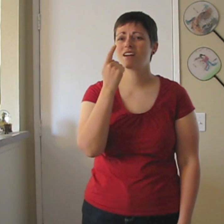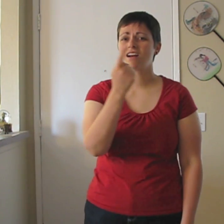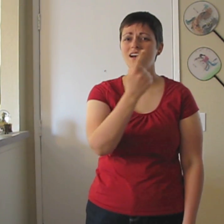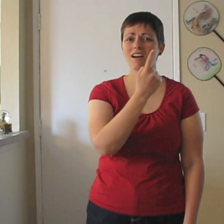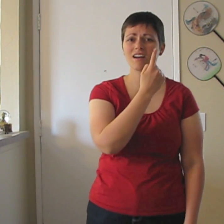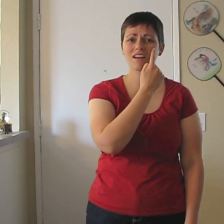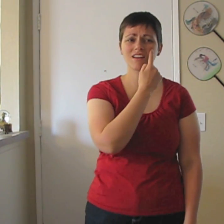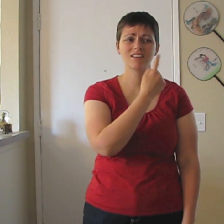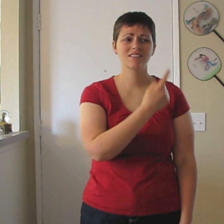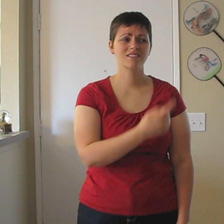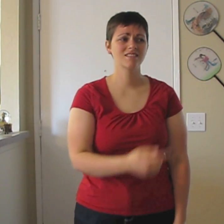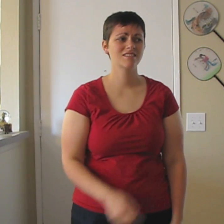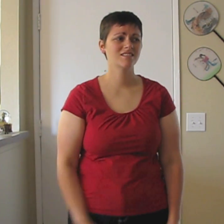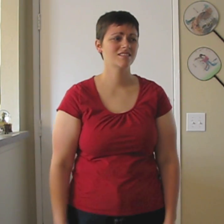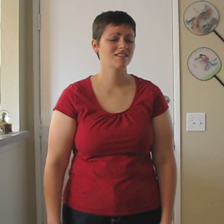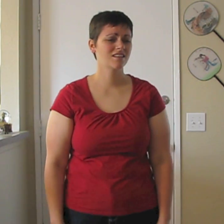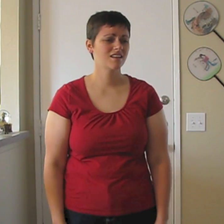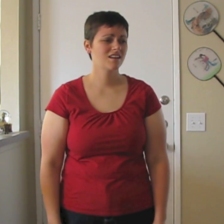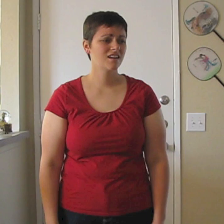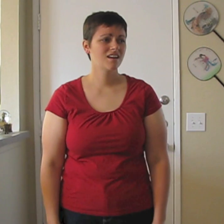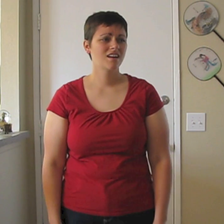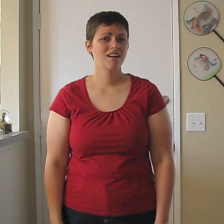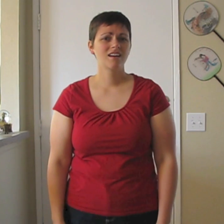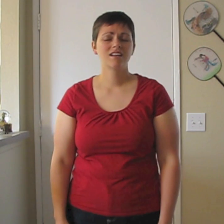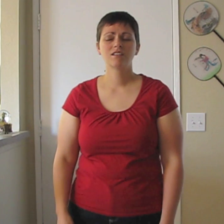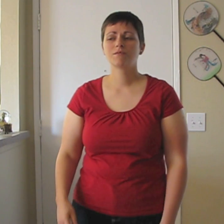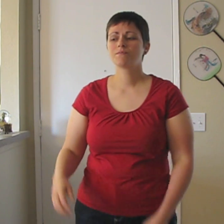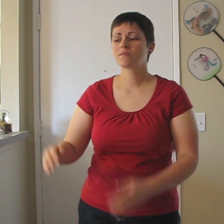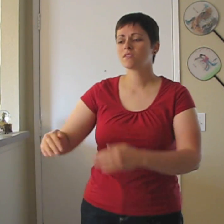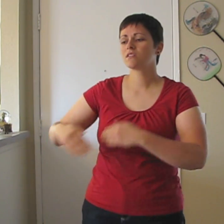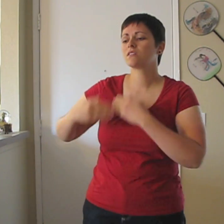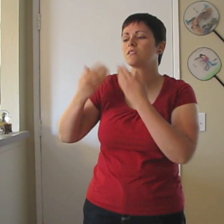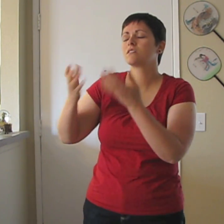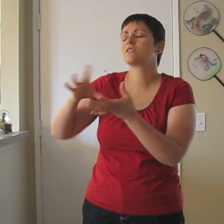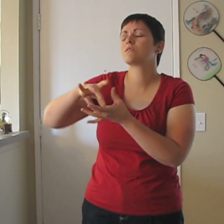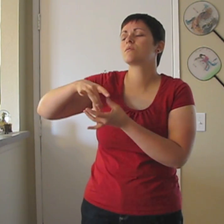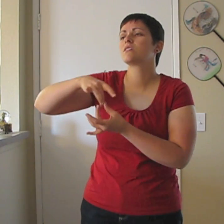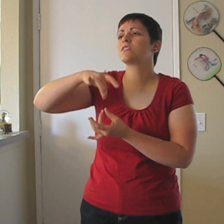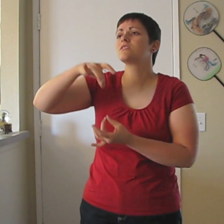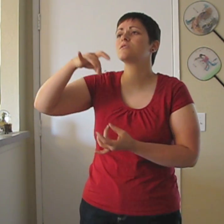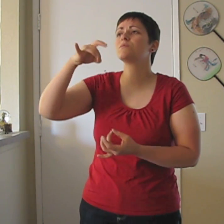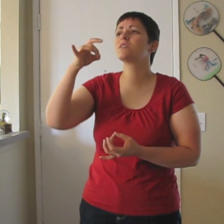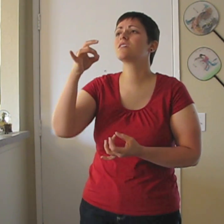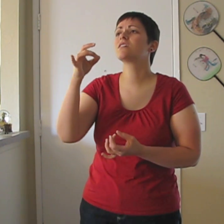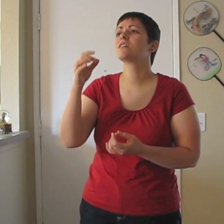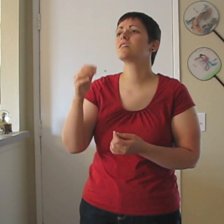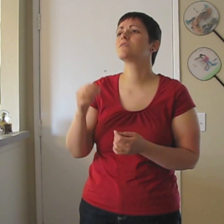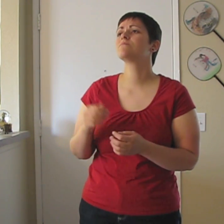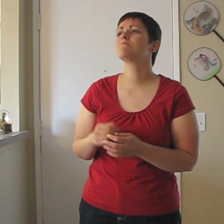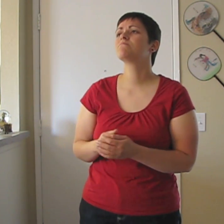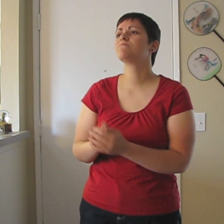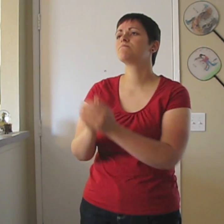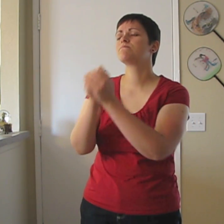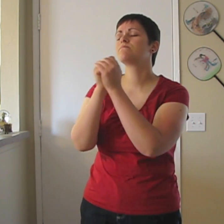in any other eyes? Into thy hand I commit my